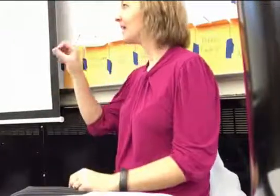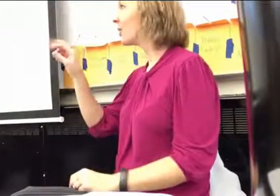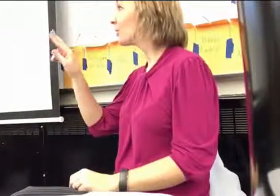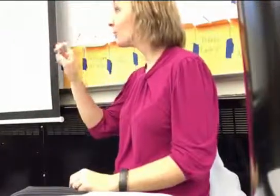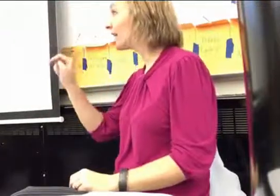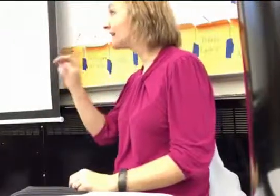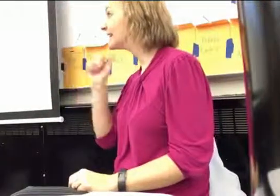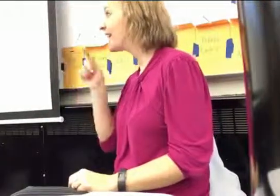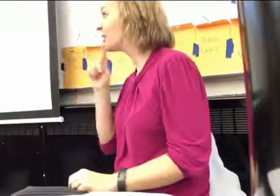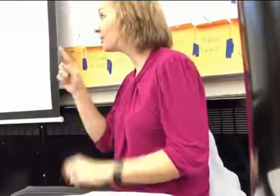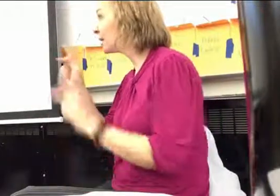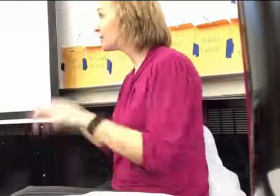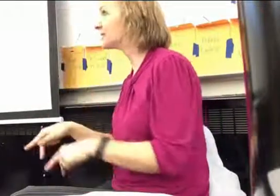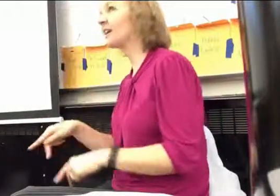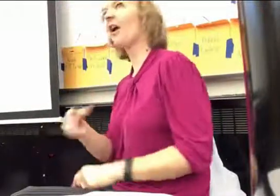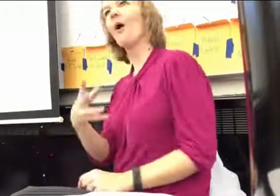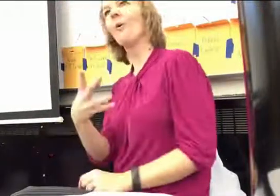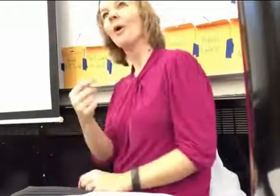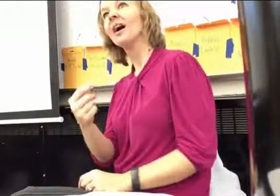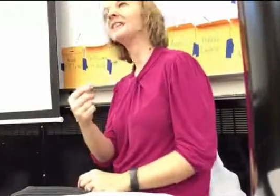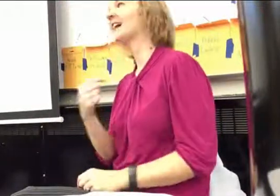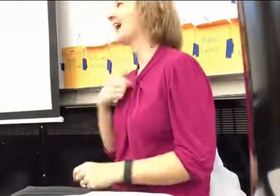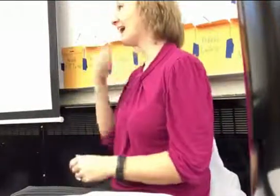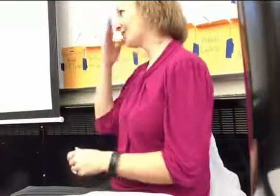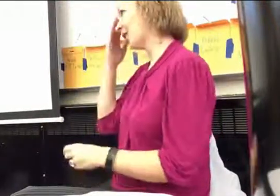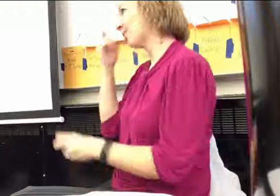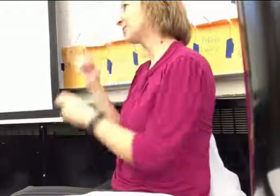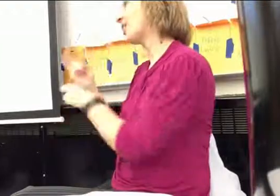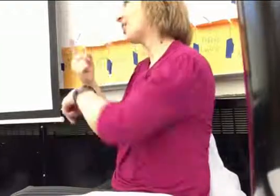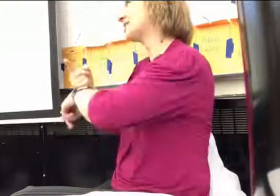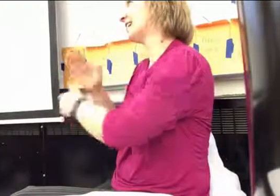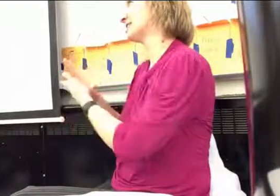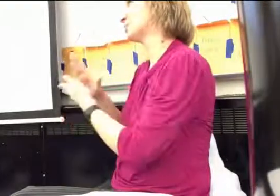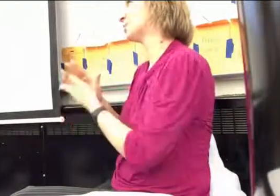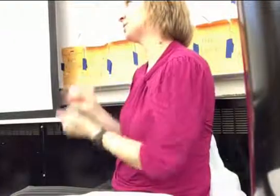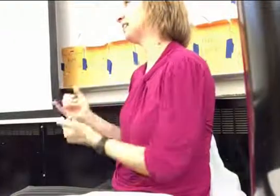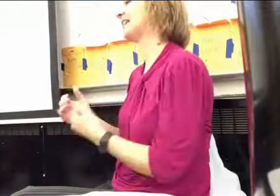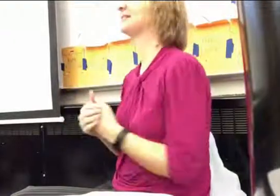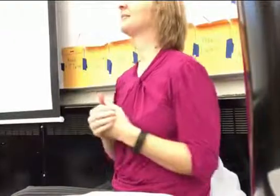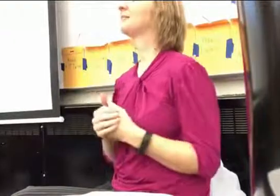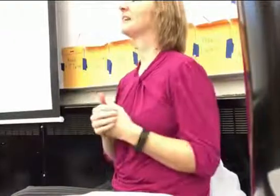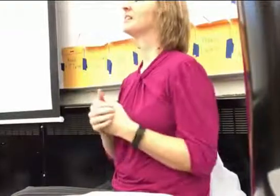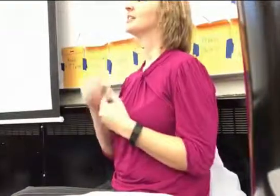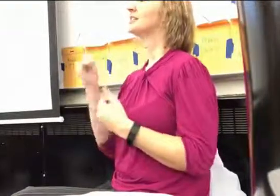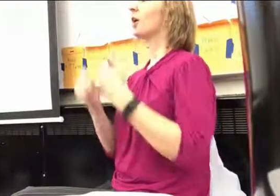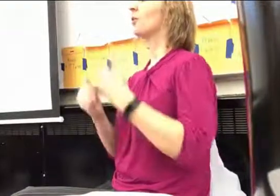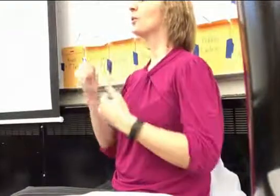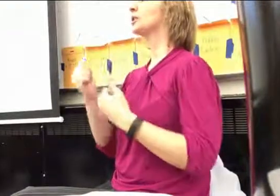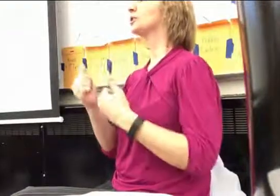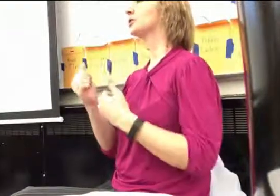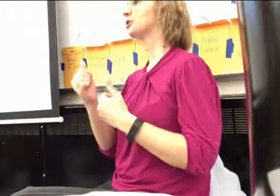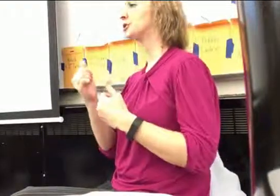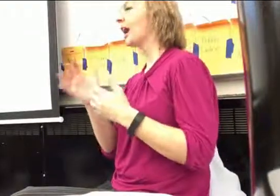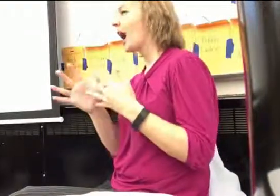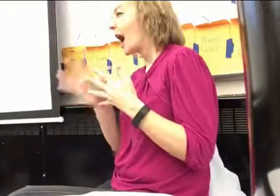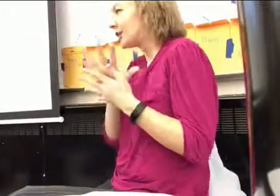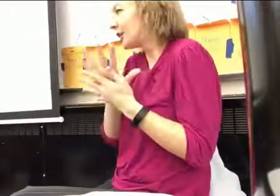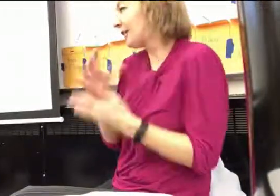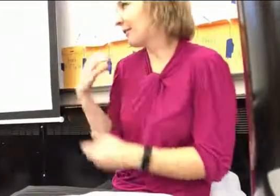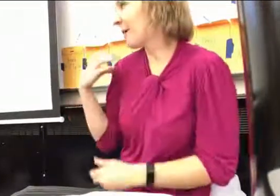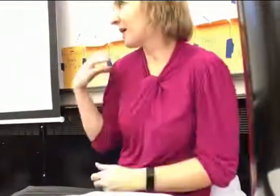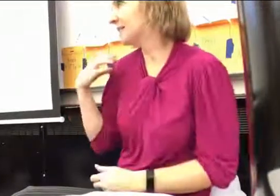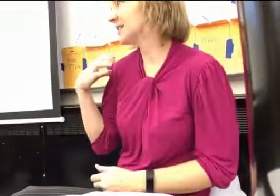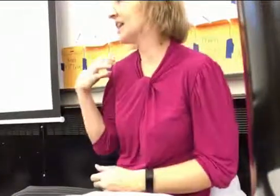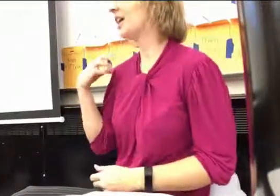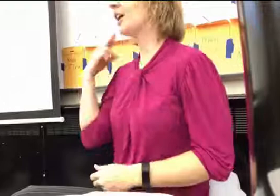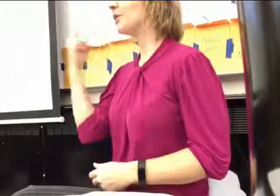person. I know. It was a hard day at school today. I know. Now, with Undercover Boss, the entire reason that